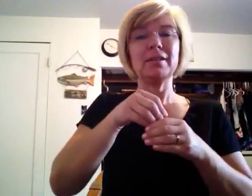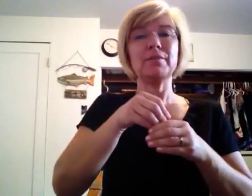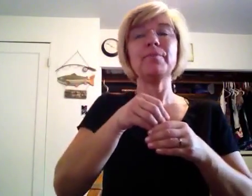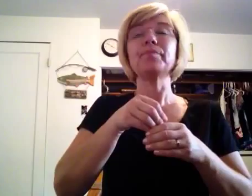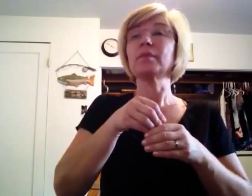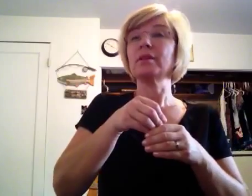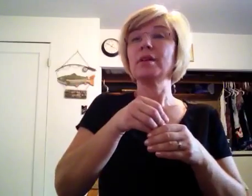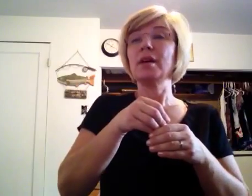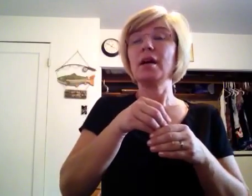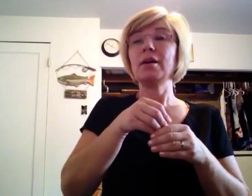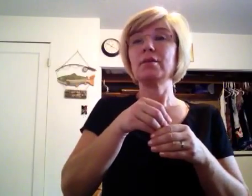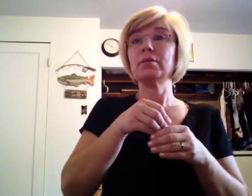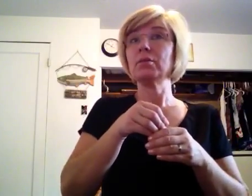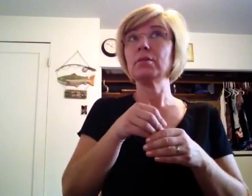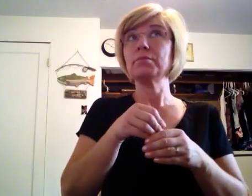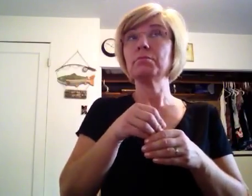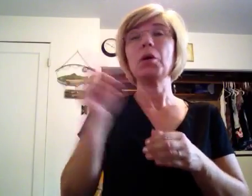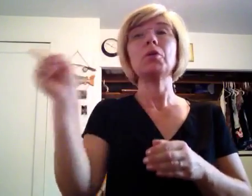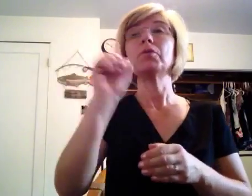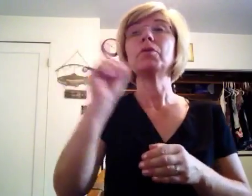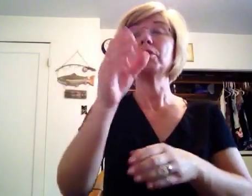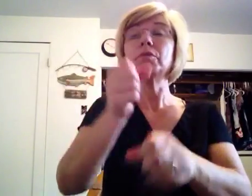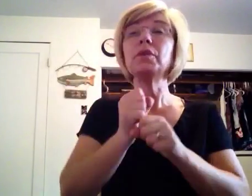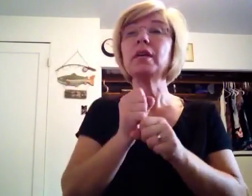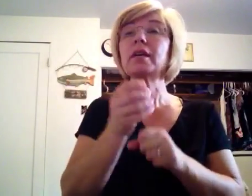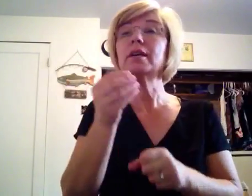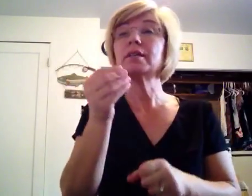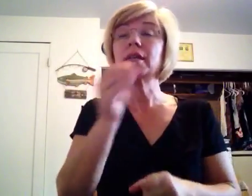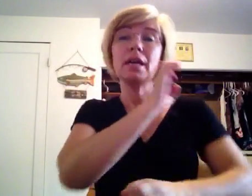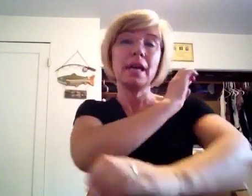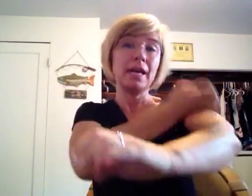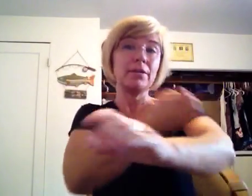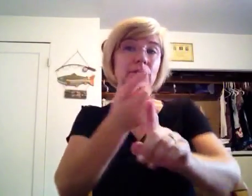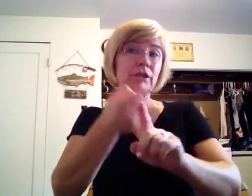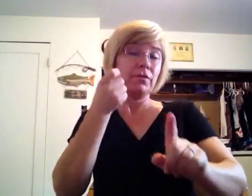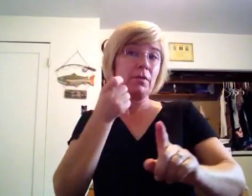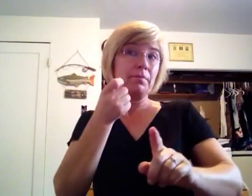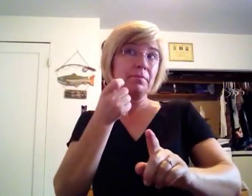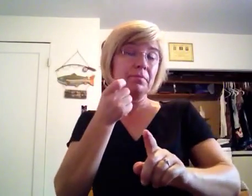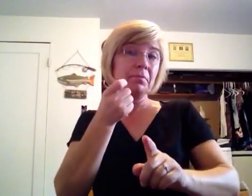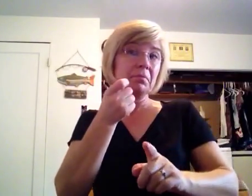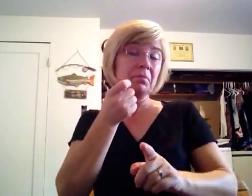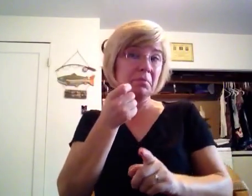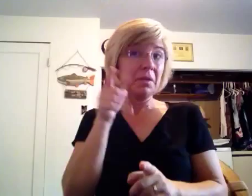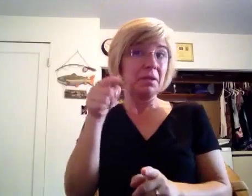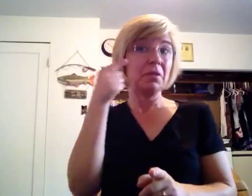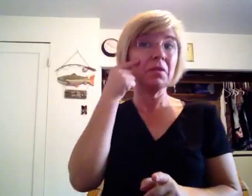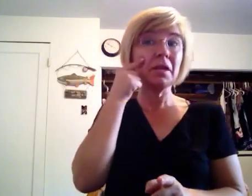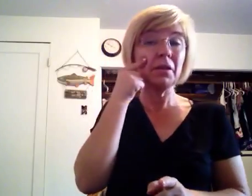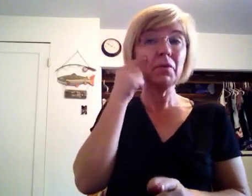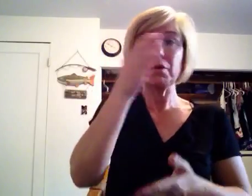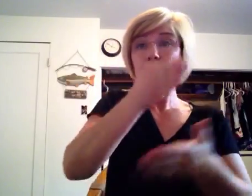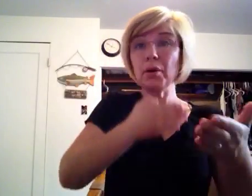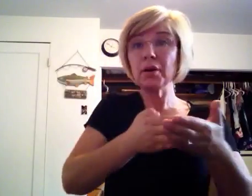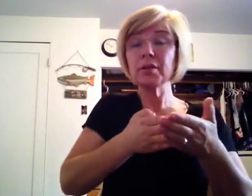Energy is necessary for living things to grow. In a food chain, there are producers, consumers, as well